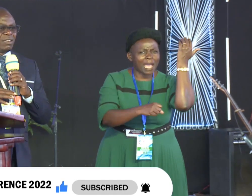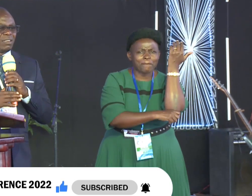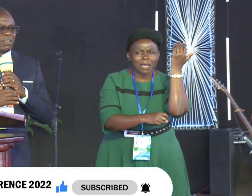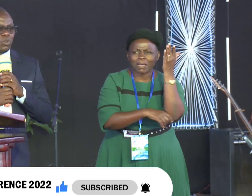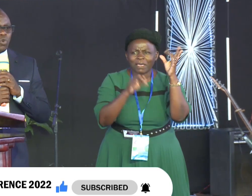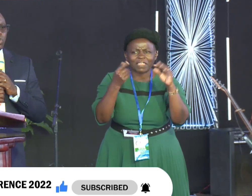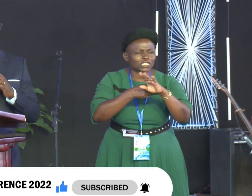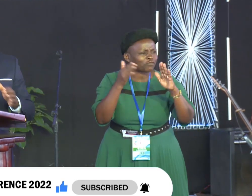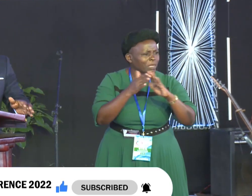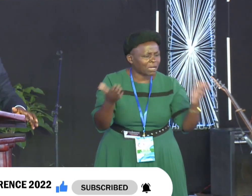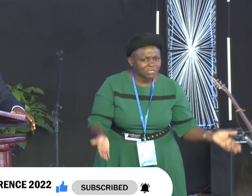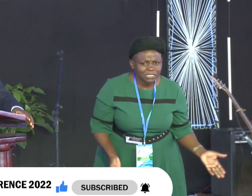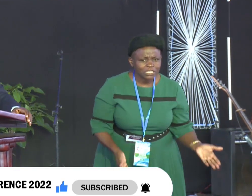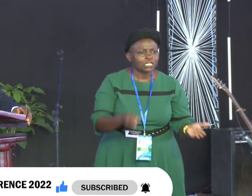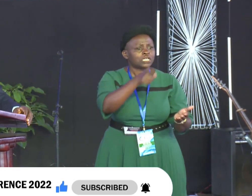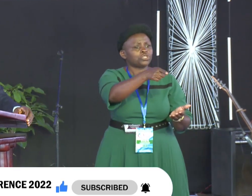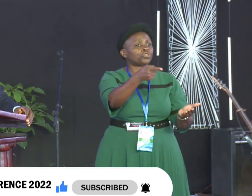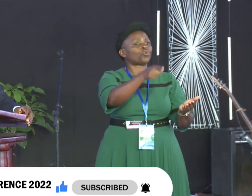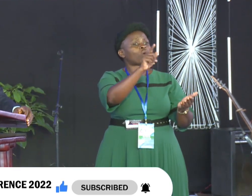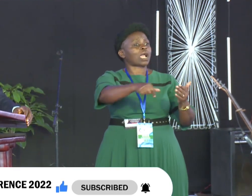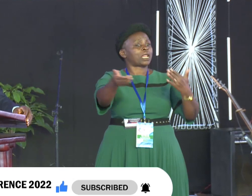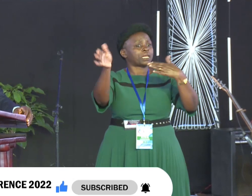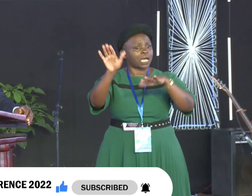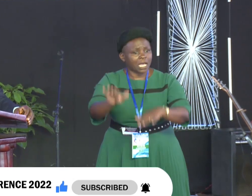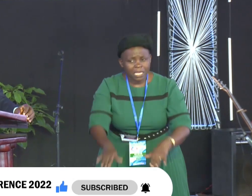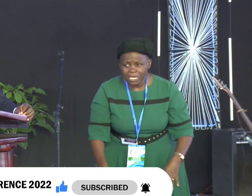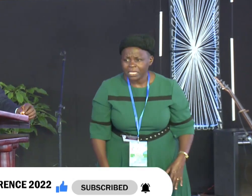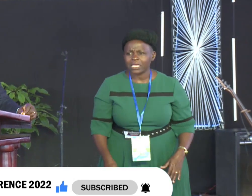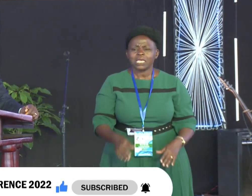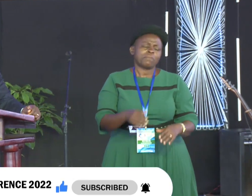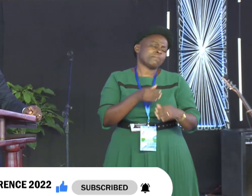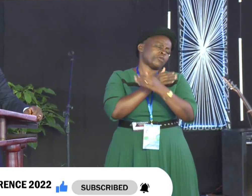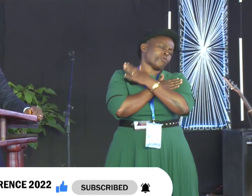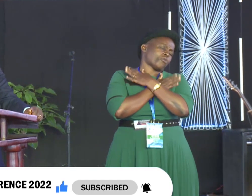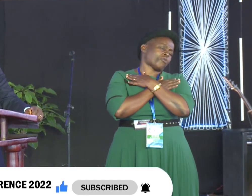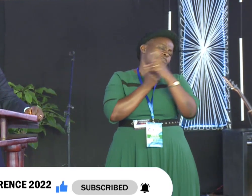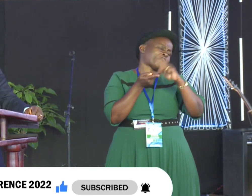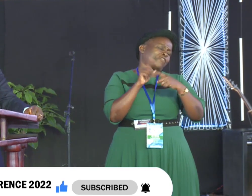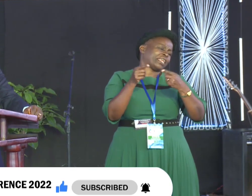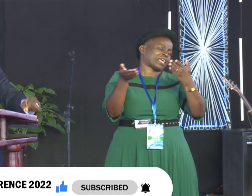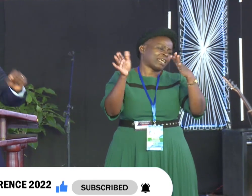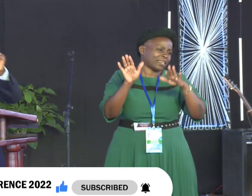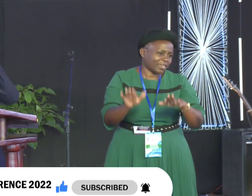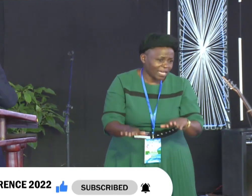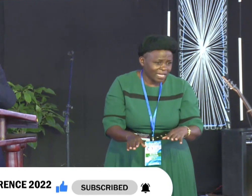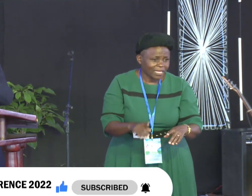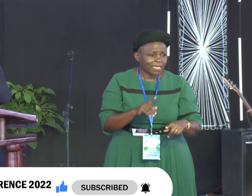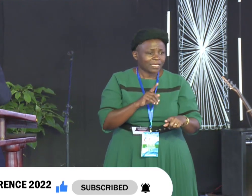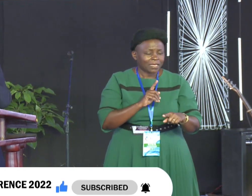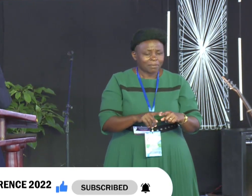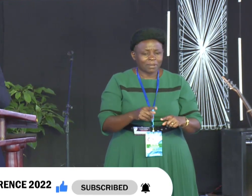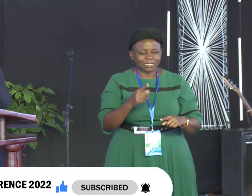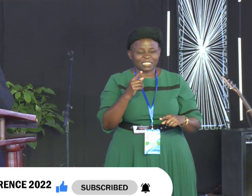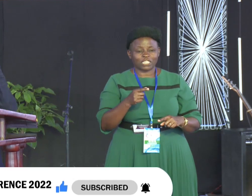your house. You can die. The one you love most can die. But if